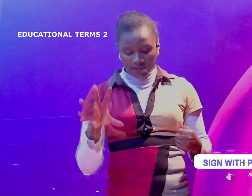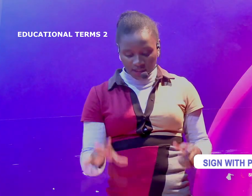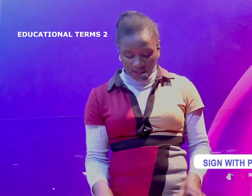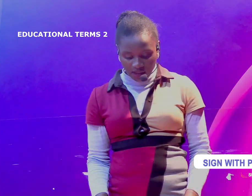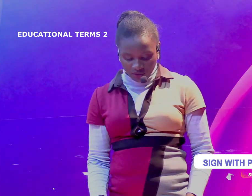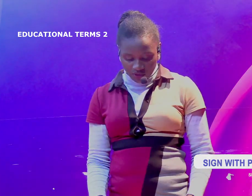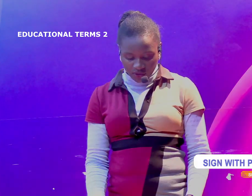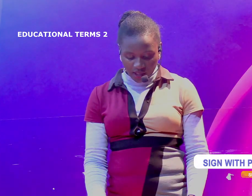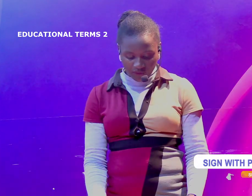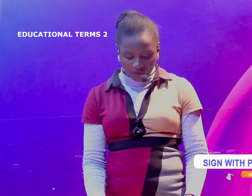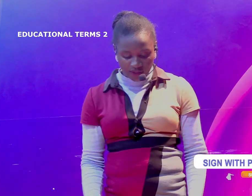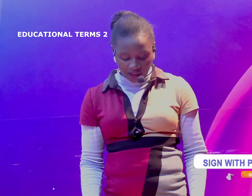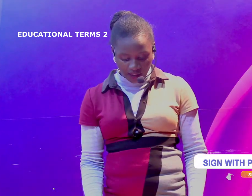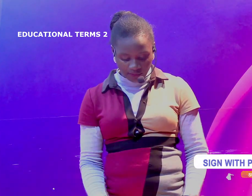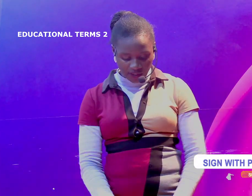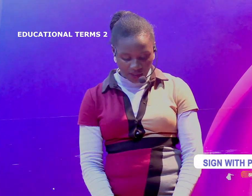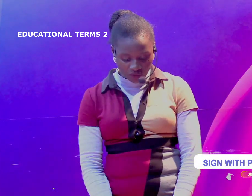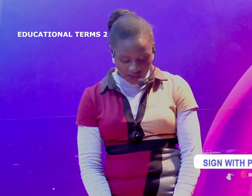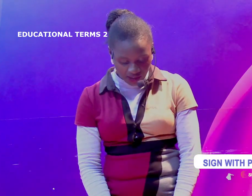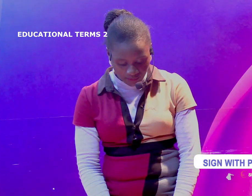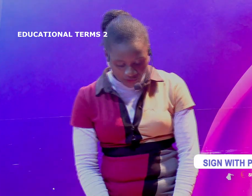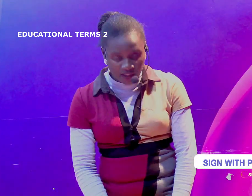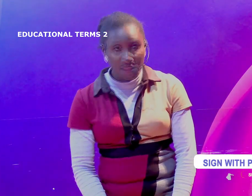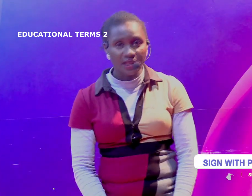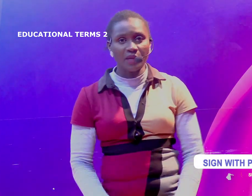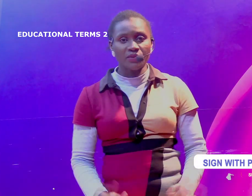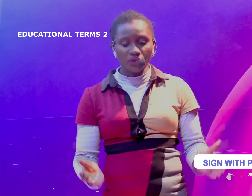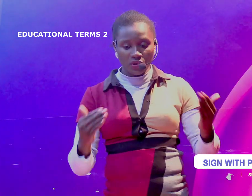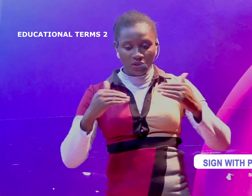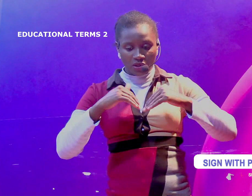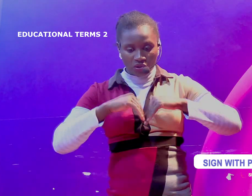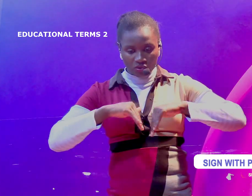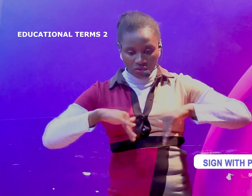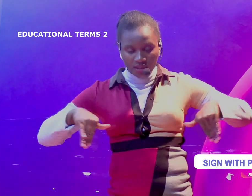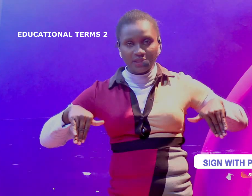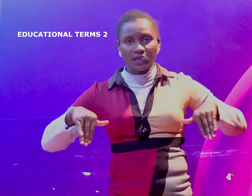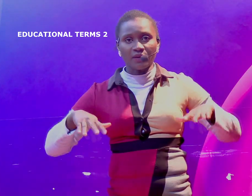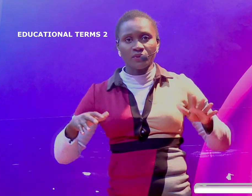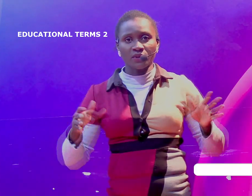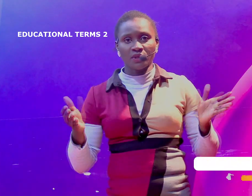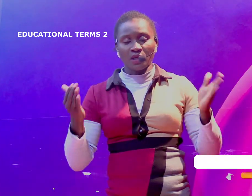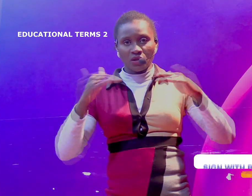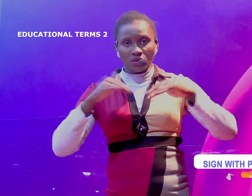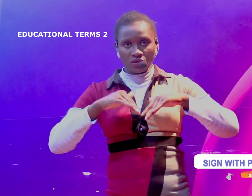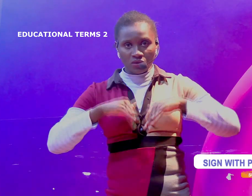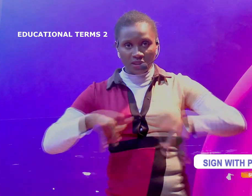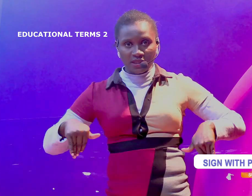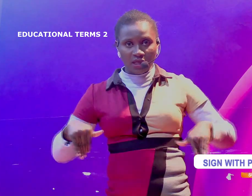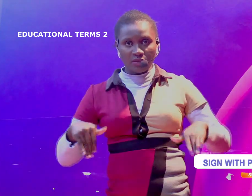then we also have interrupt. How do we sign interrupt? So you interrupt. Maybe